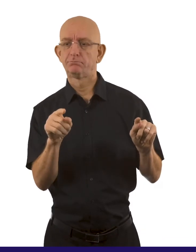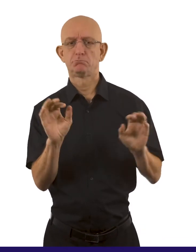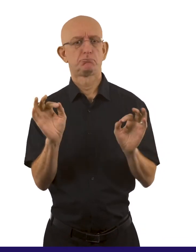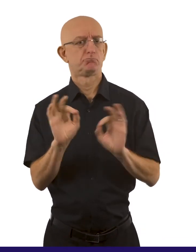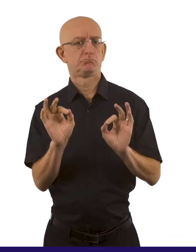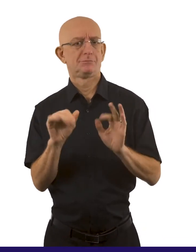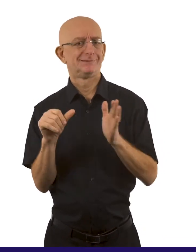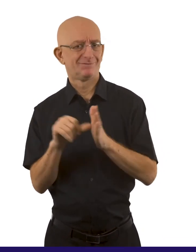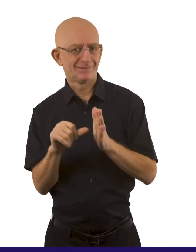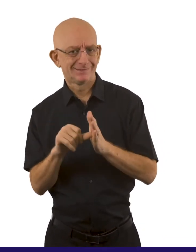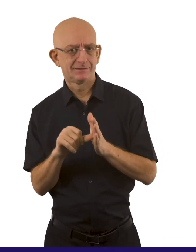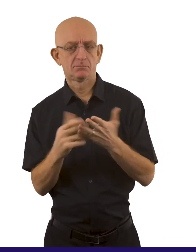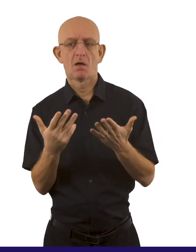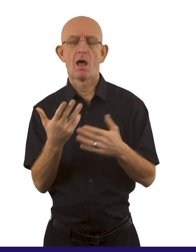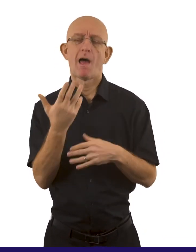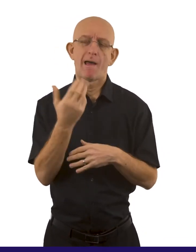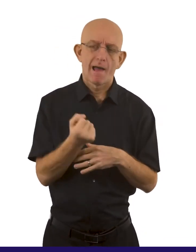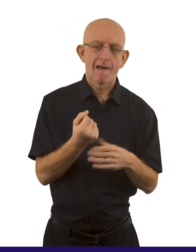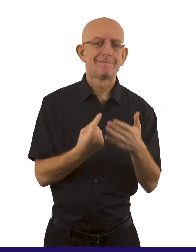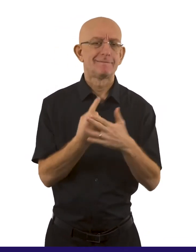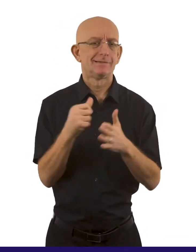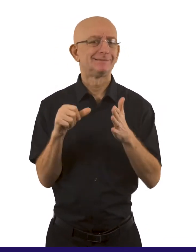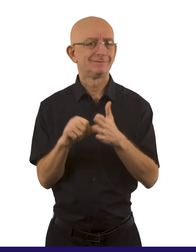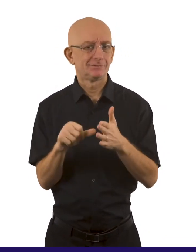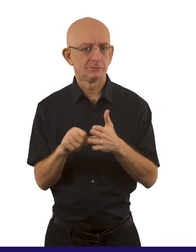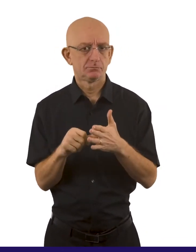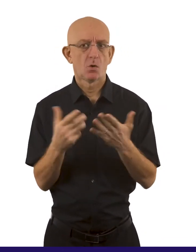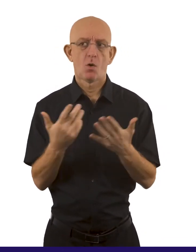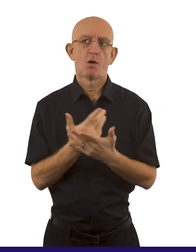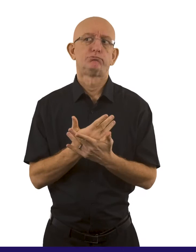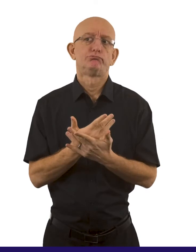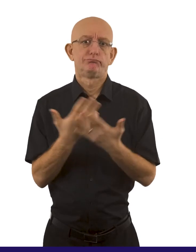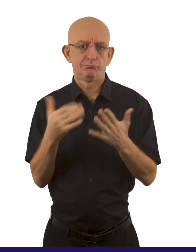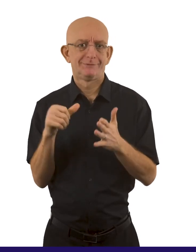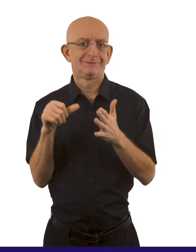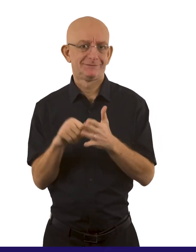No difficulties, some difficulties, a lot of difficulties, not accessed.